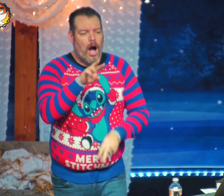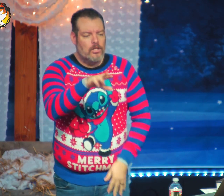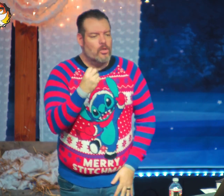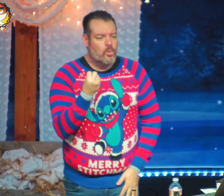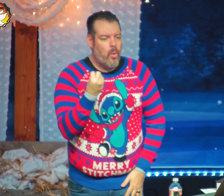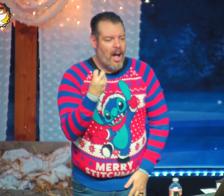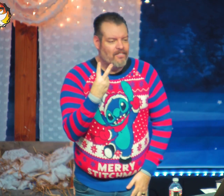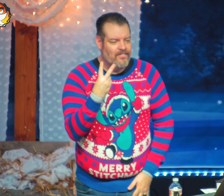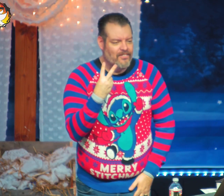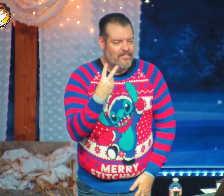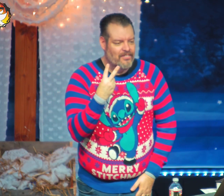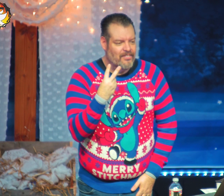Every day.